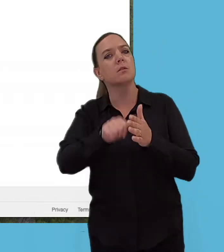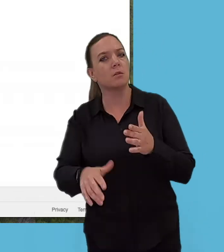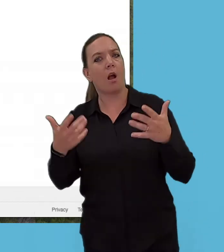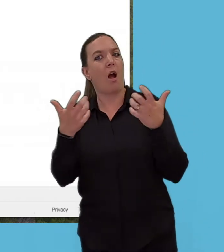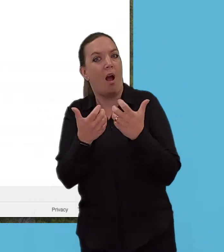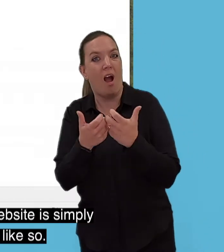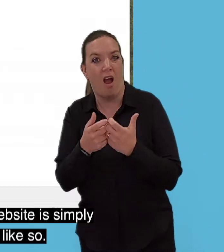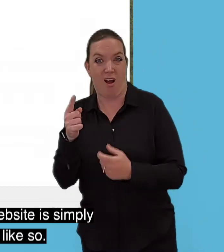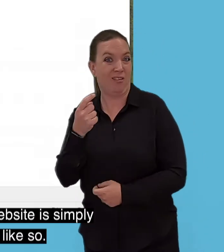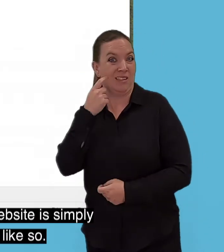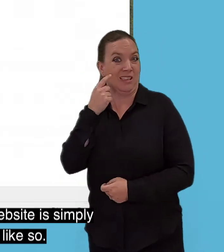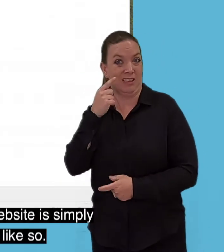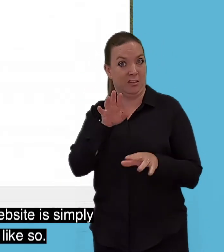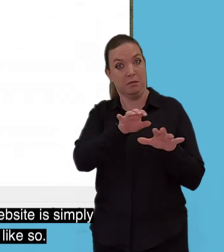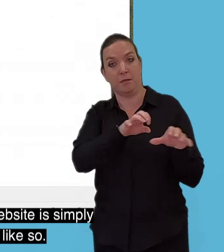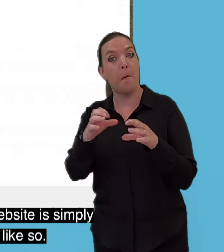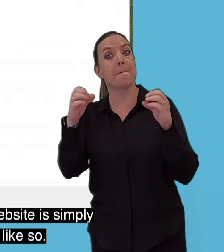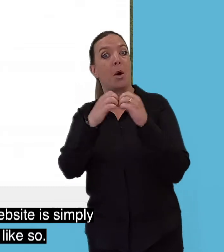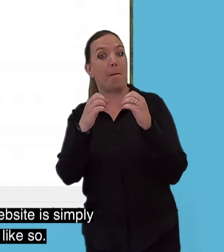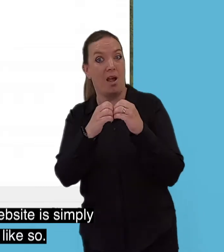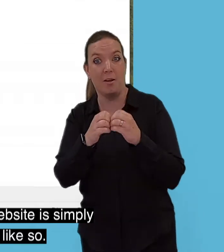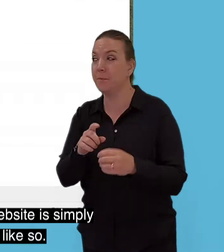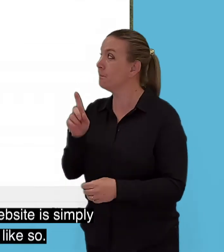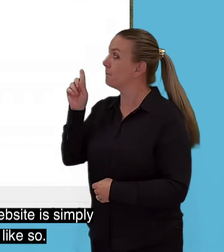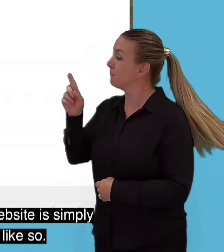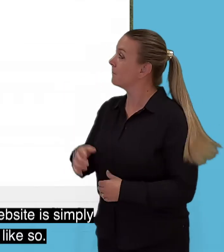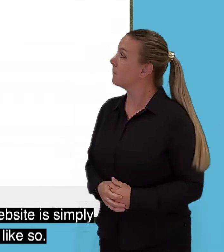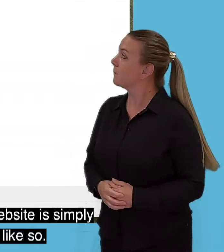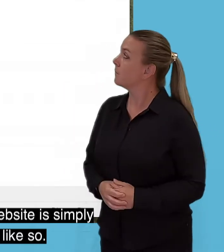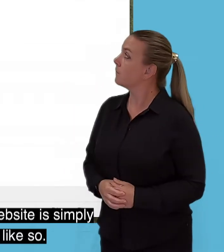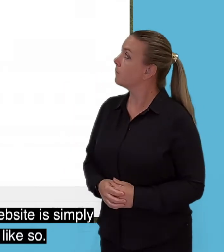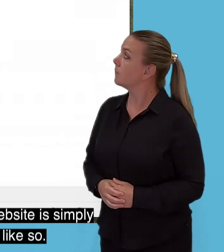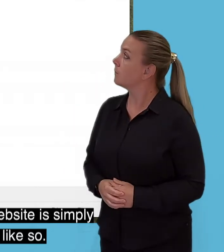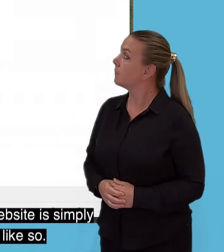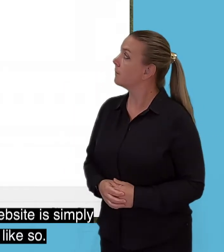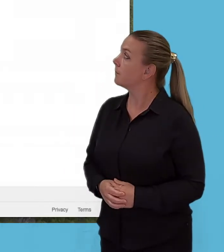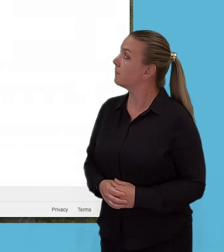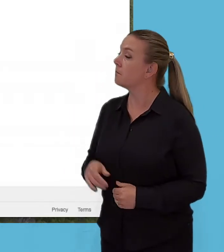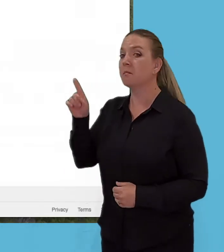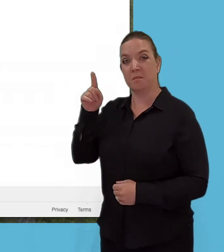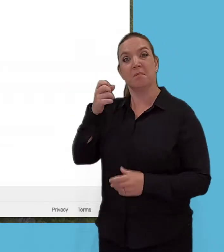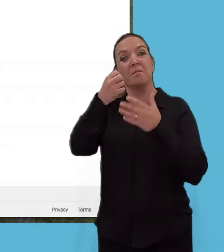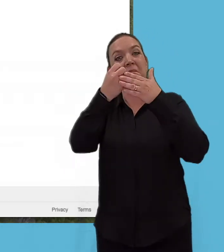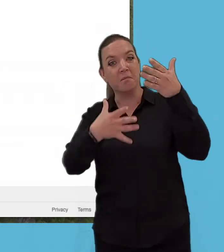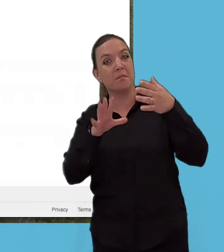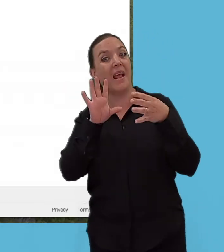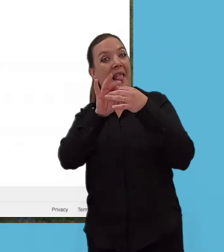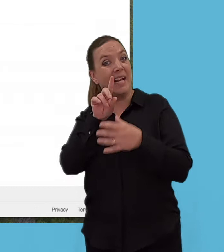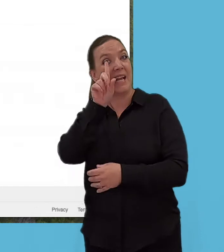available. The easiest way to find Birkbeck's website is simply typing Birkbeck into Google, like